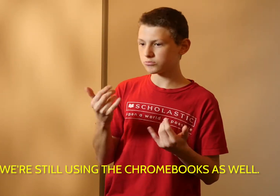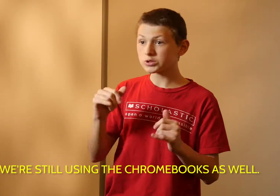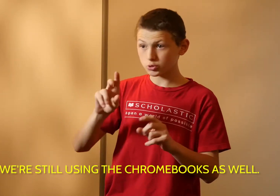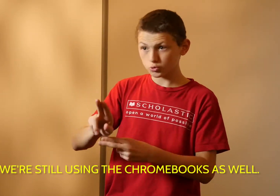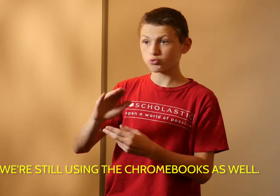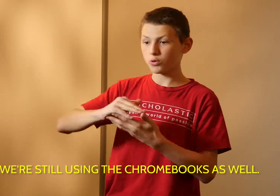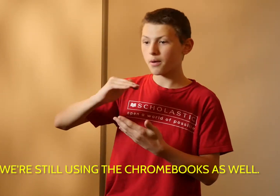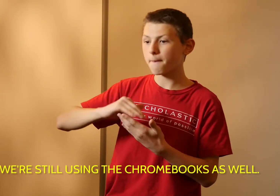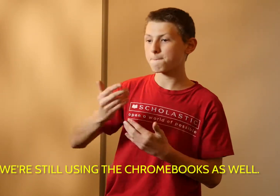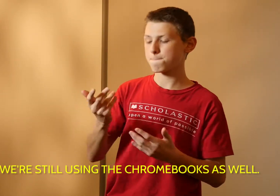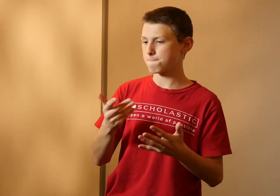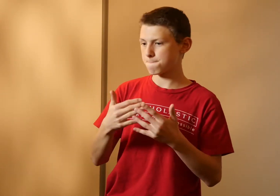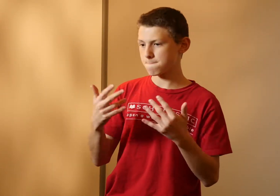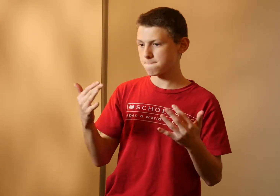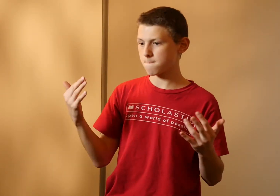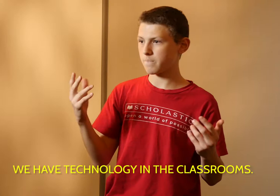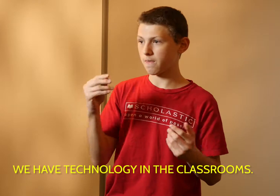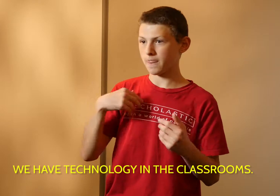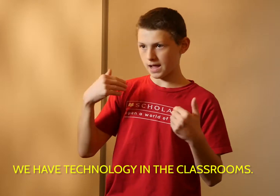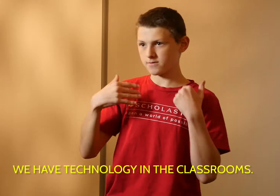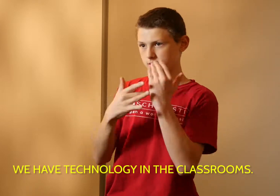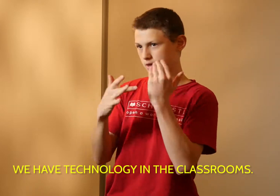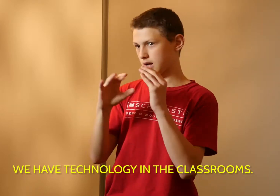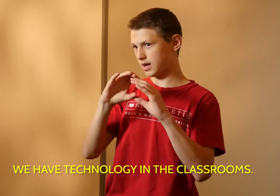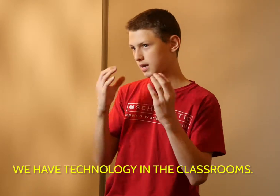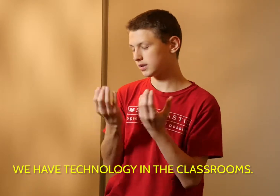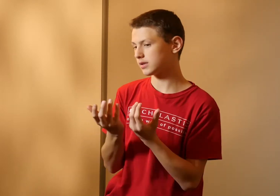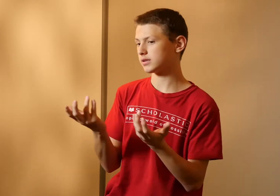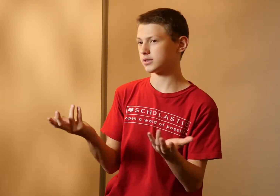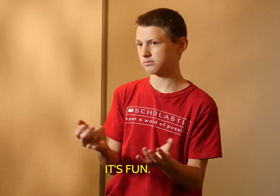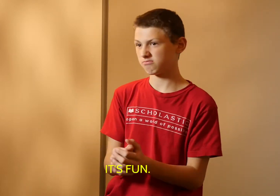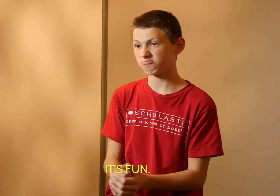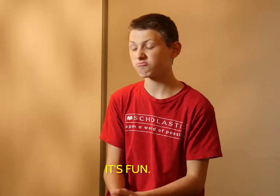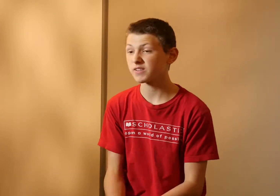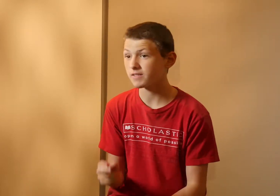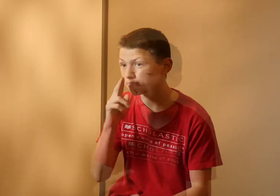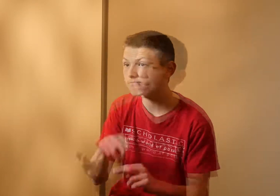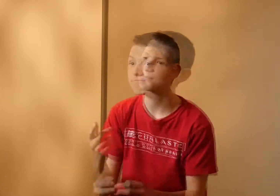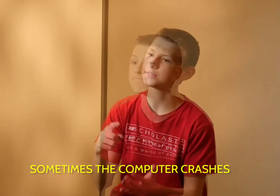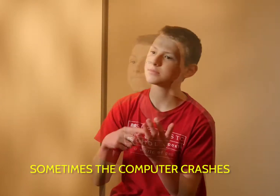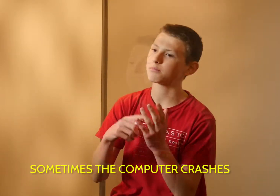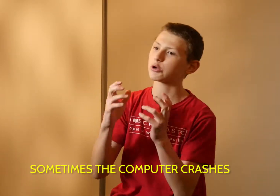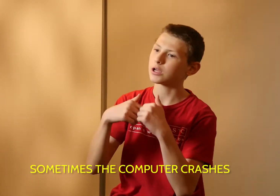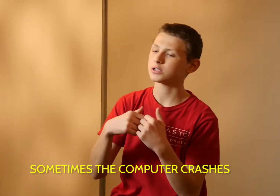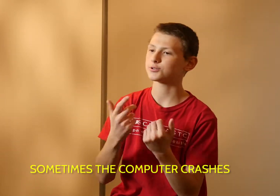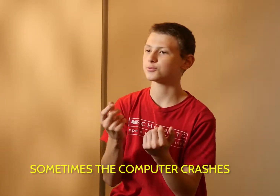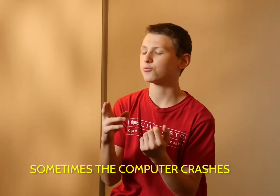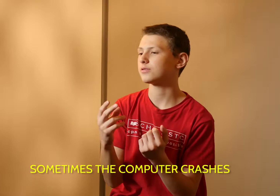using the Chromebooks as well. And we have technology in the classrooms. It's fun. Sometimes the computer crashes, or